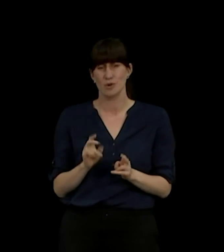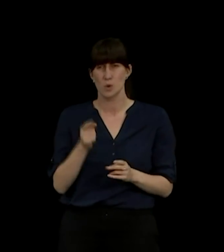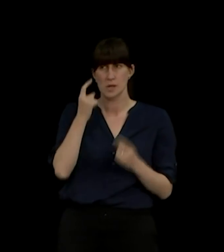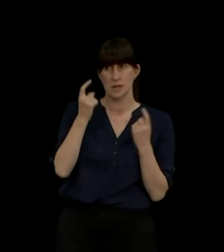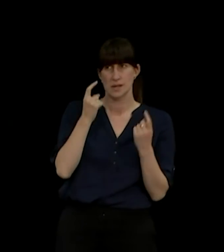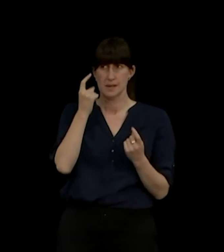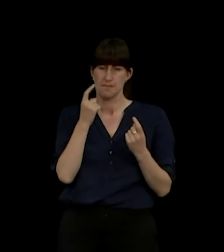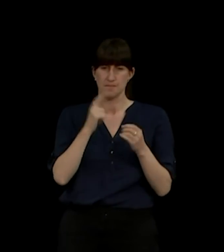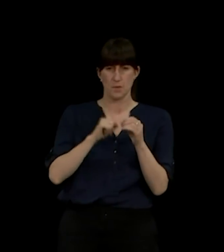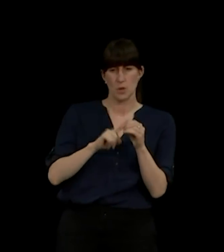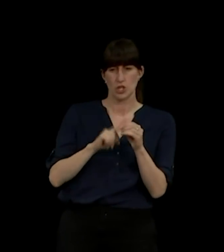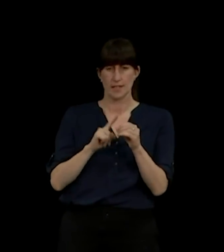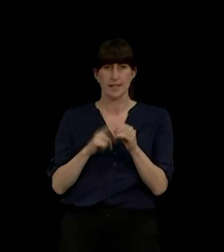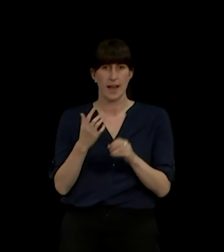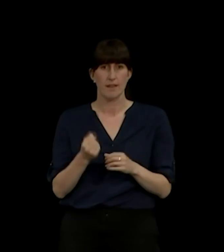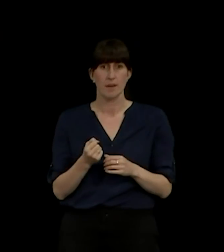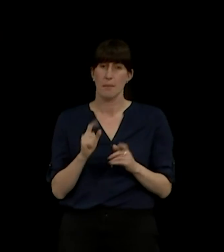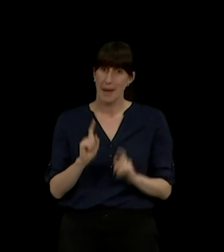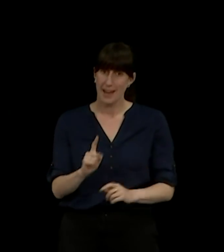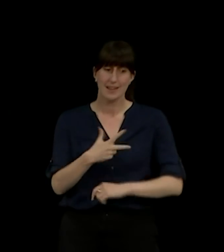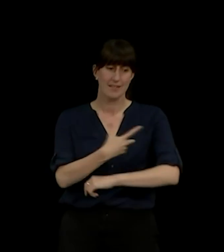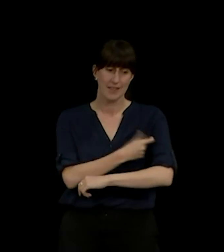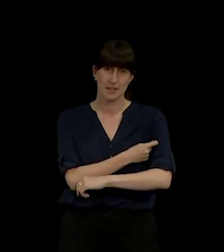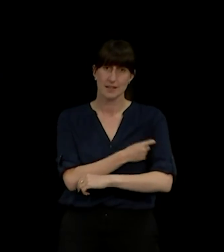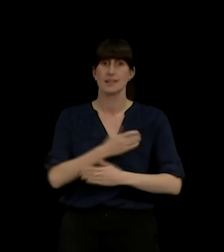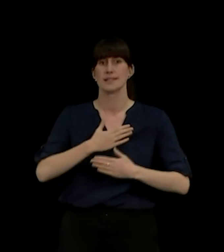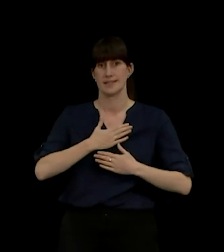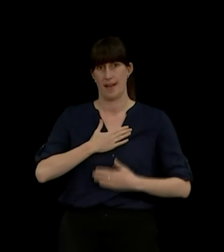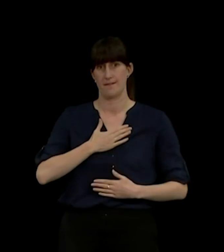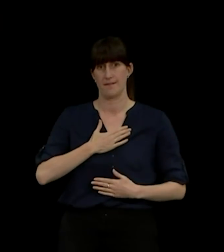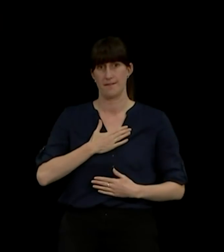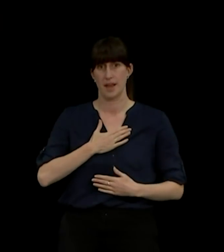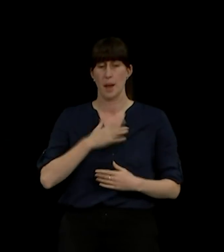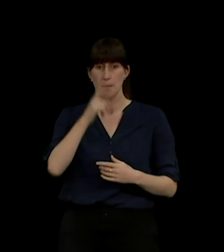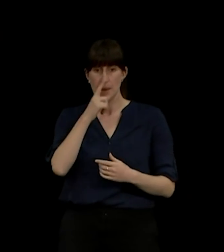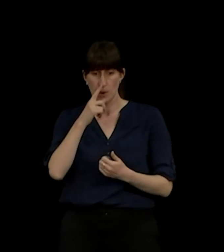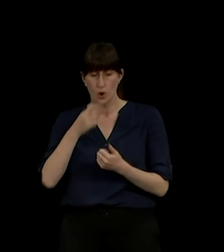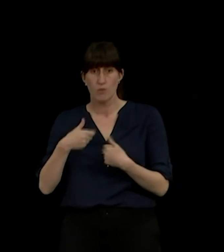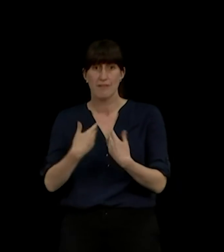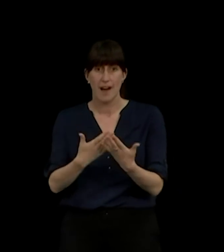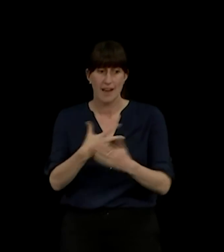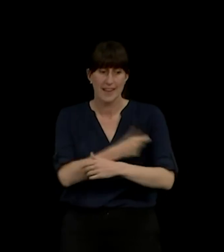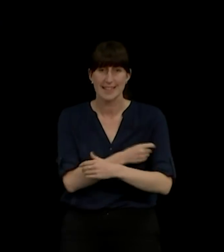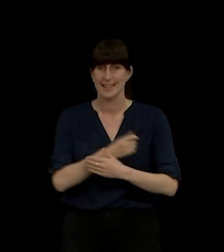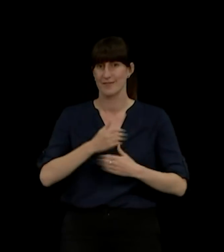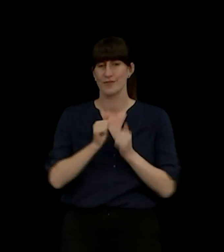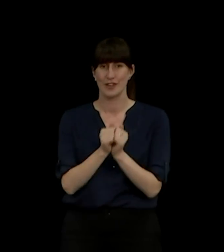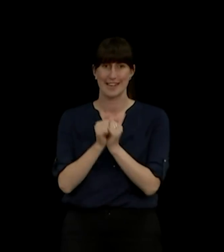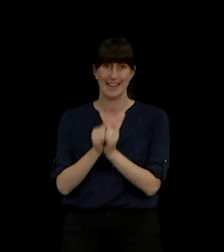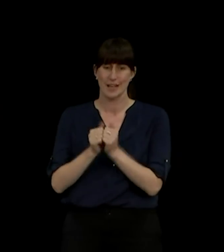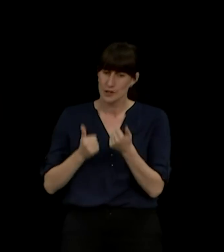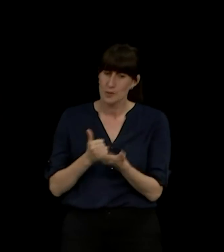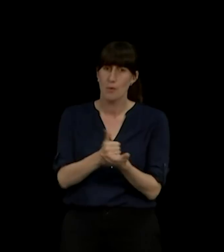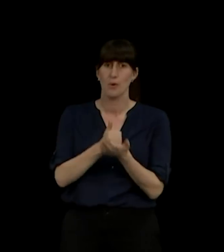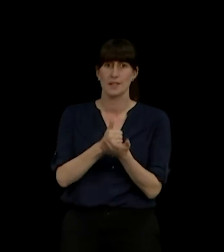is safe and the experience is friendly and supportive. There are nurses and healthcare professionals on site. You get